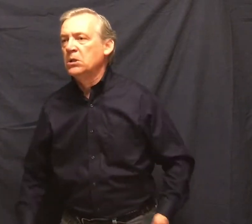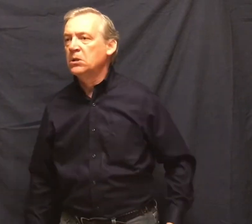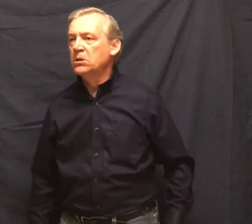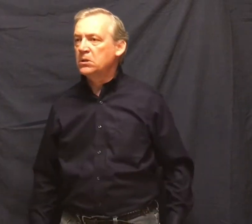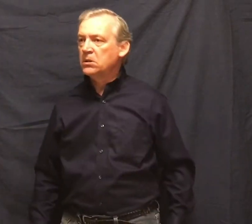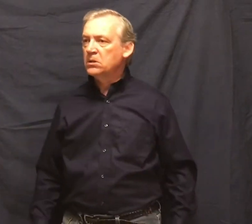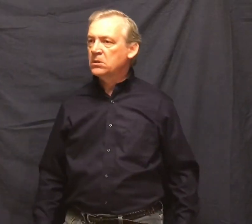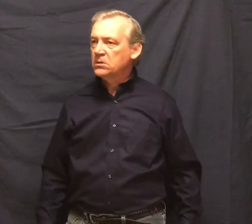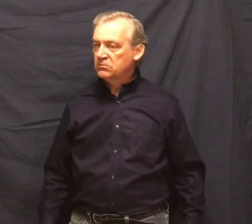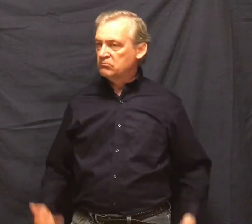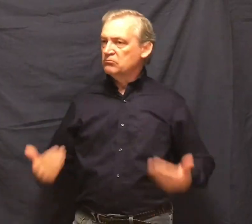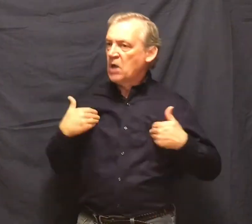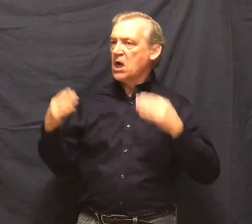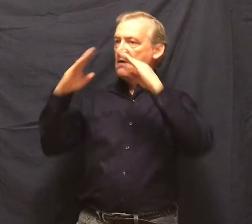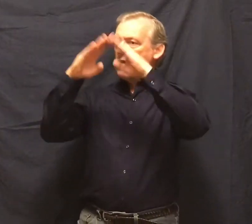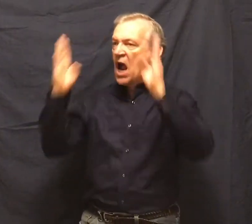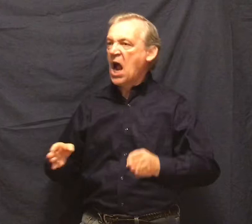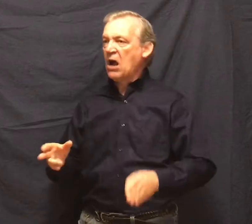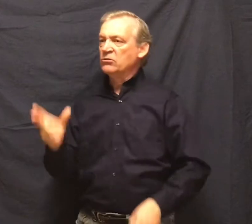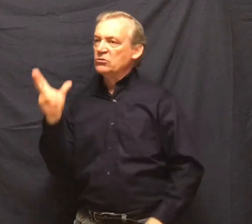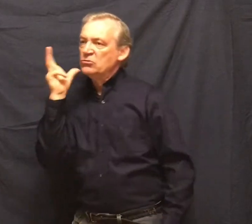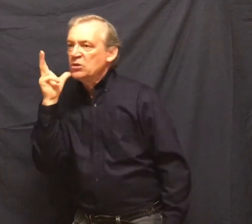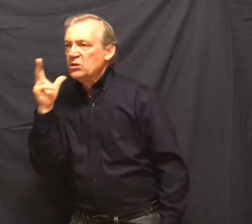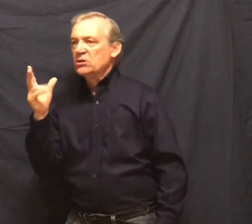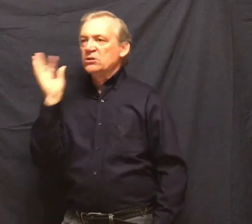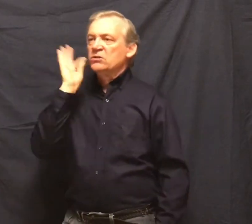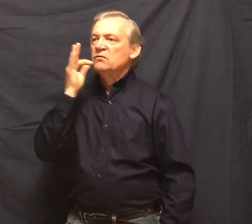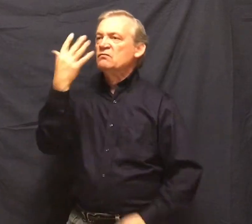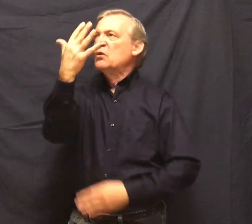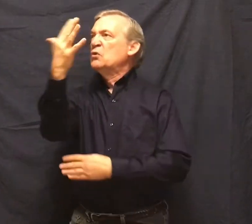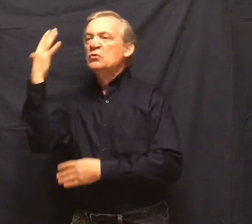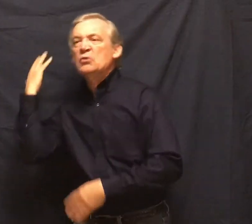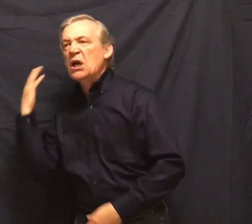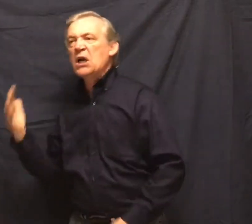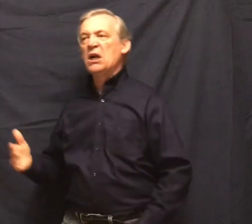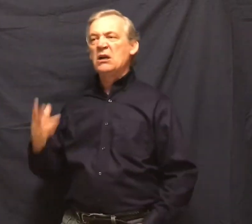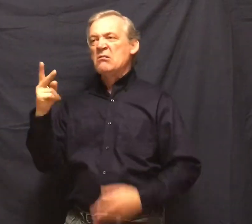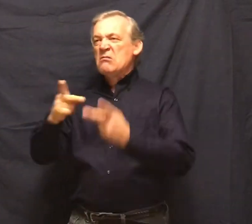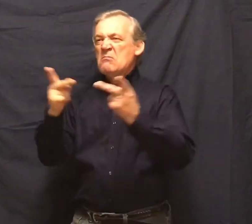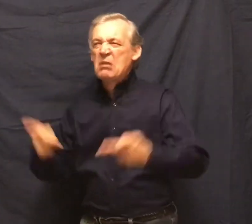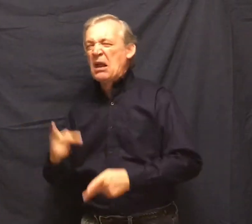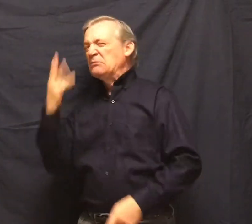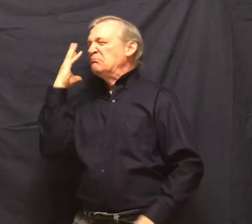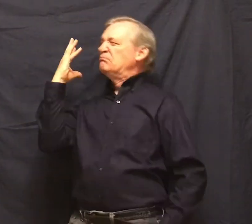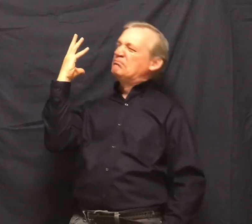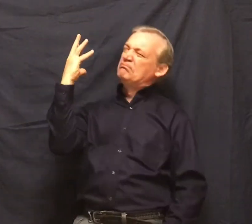We got a house and chickens and fruit trees and a place 100 times prettier than this.